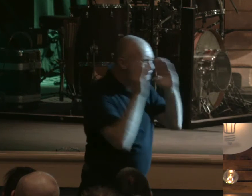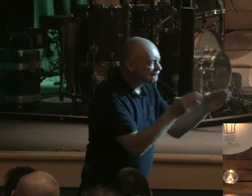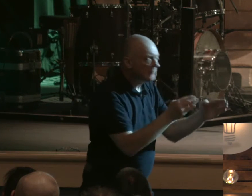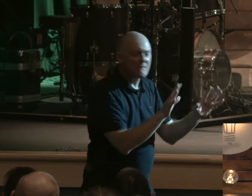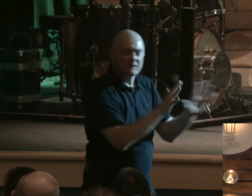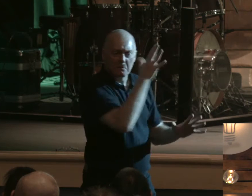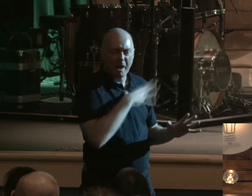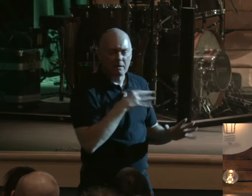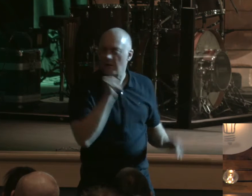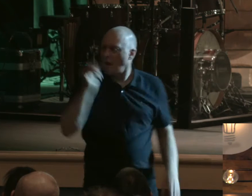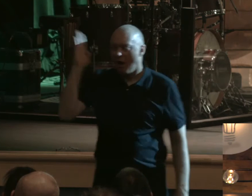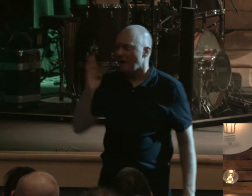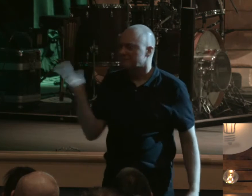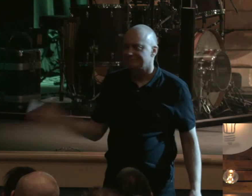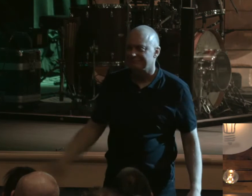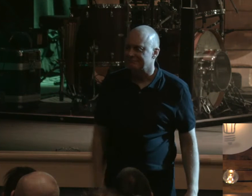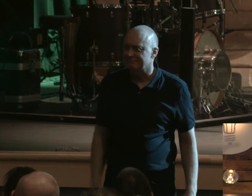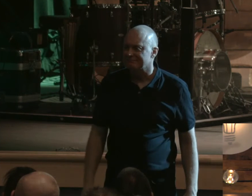man.